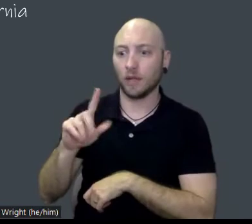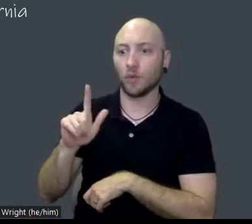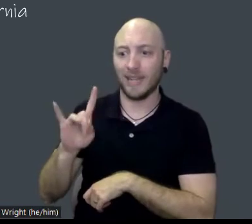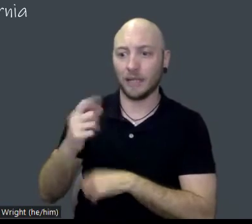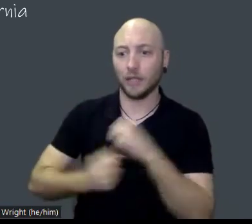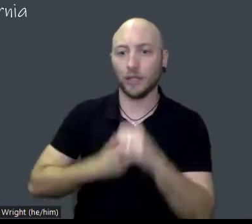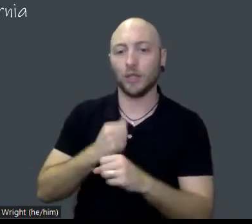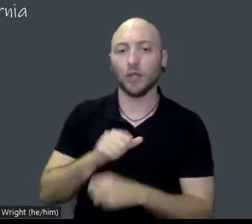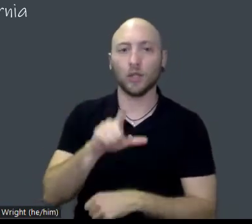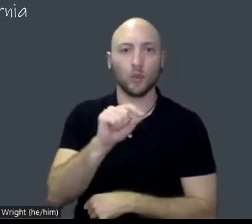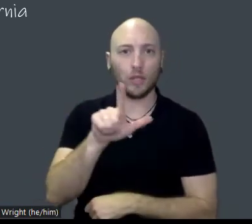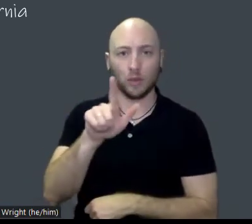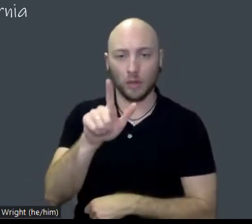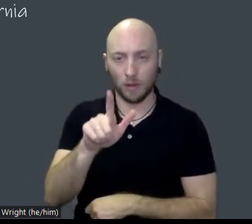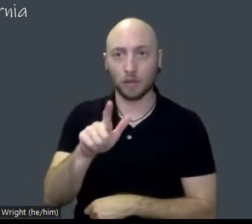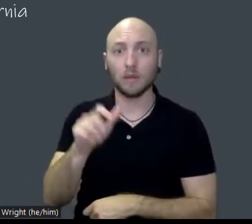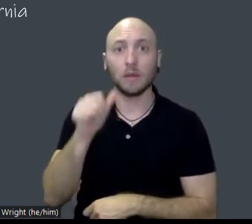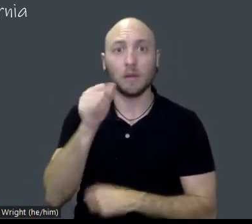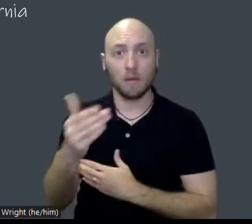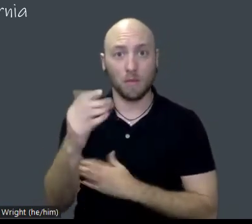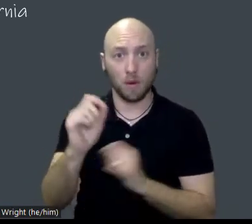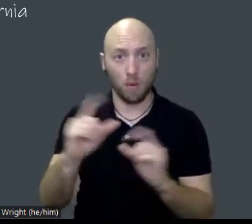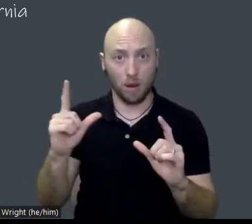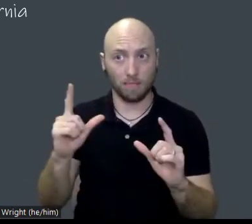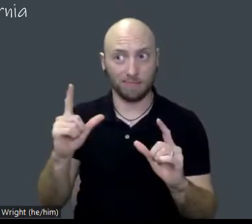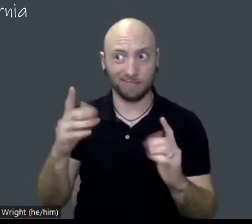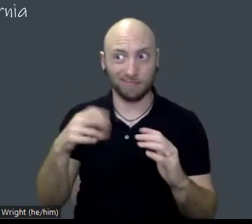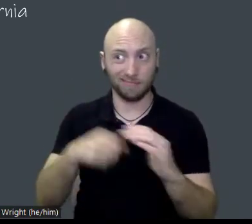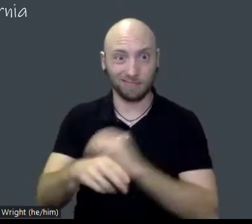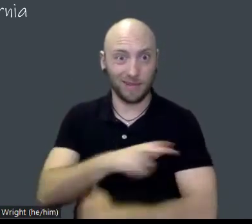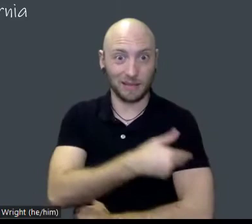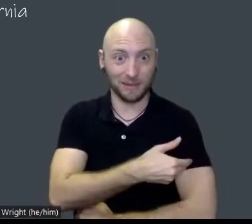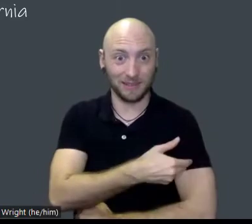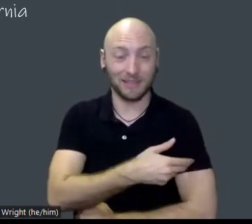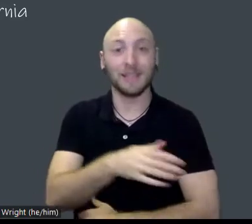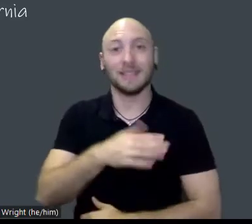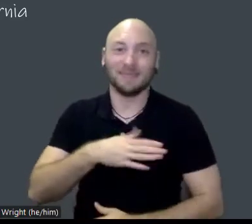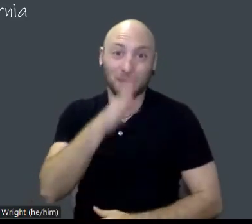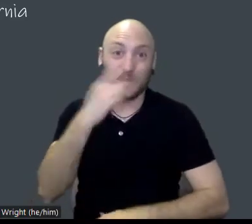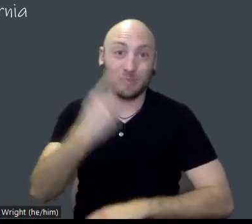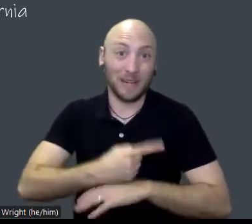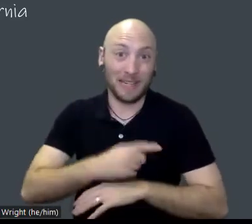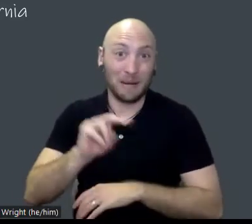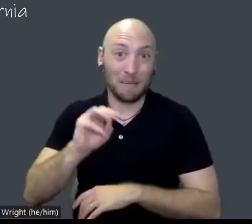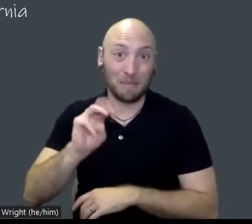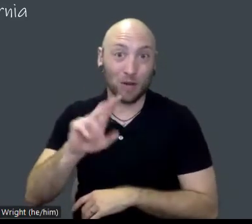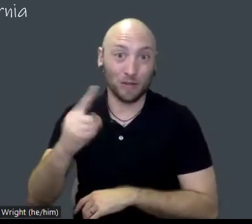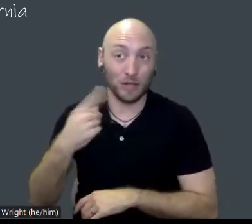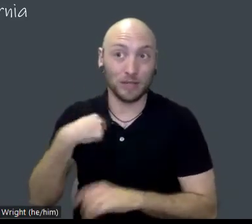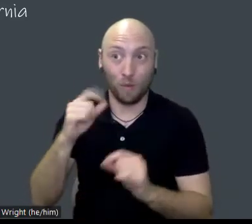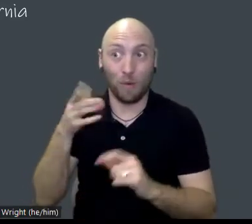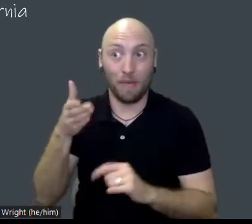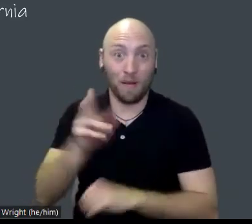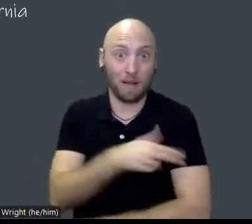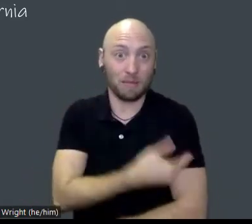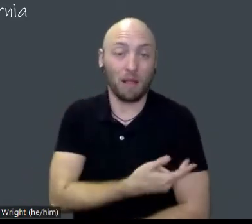So I woke up the next day in the hospital on my sobriety date, March 1st. And even then I